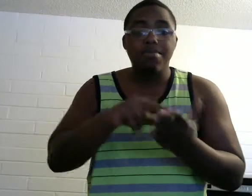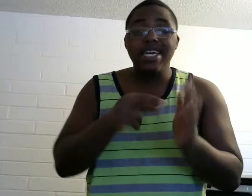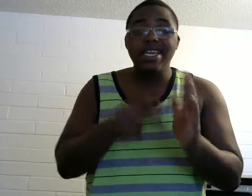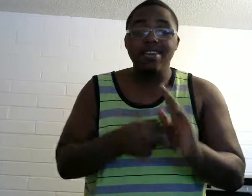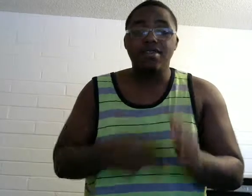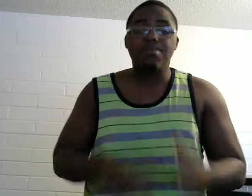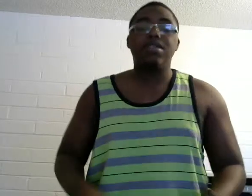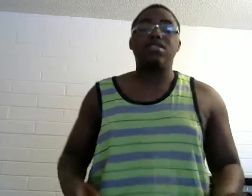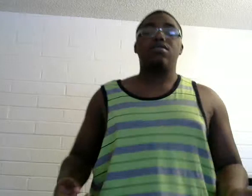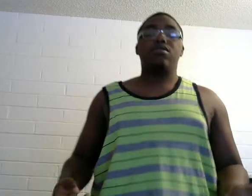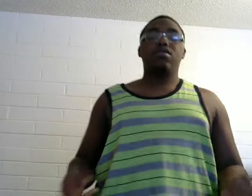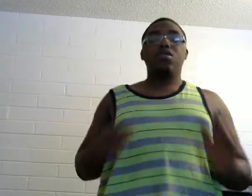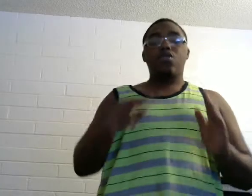Mean means, what is that?